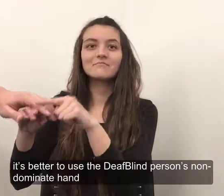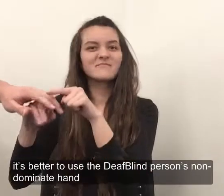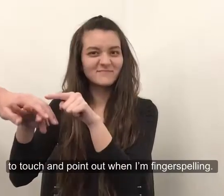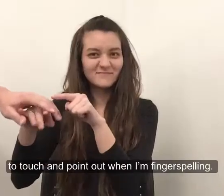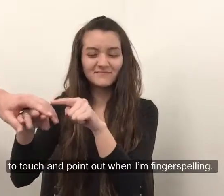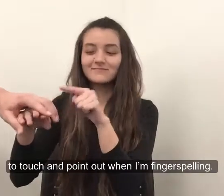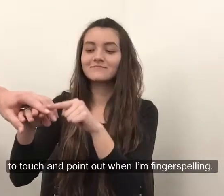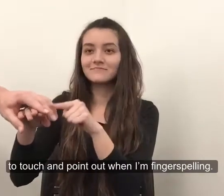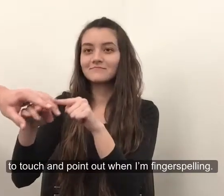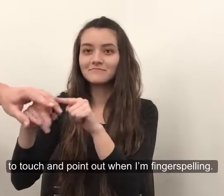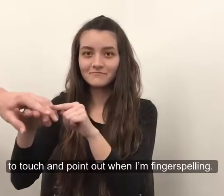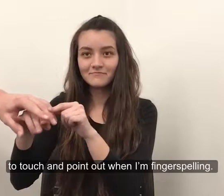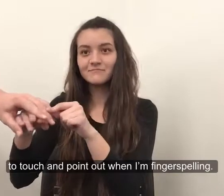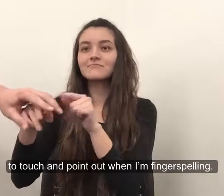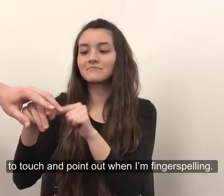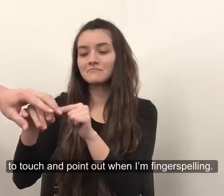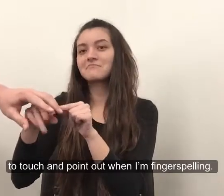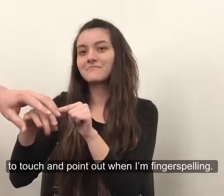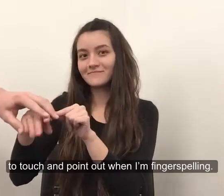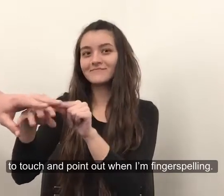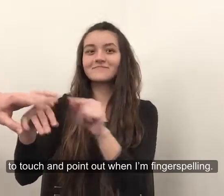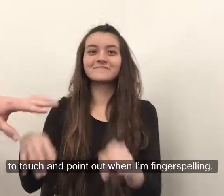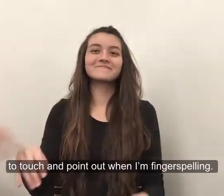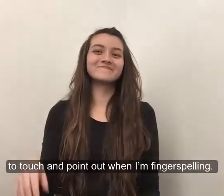to touch and point out what I'm fingerspelling.